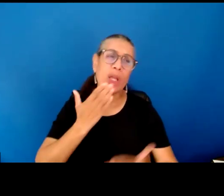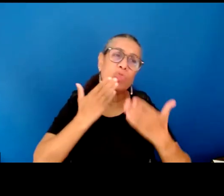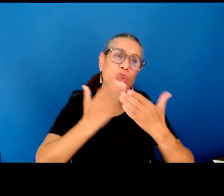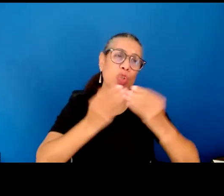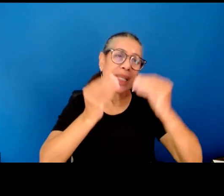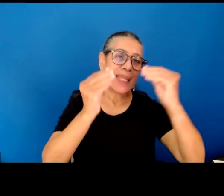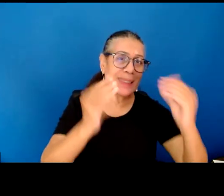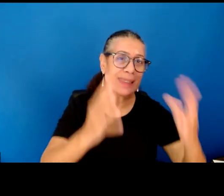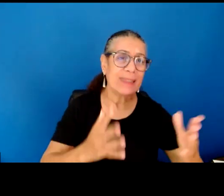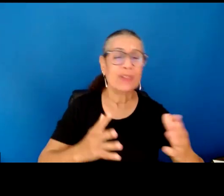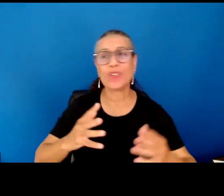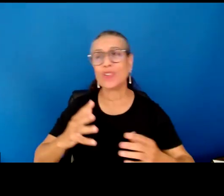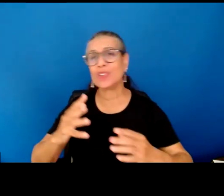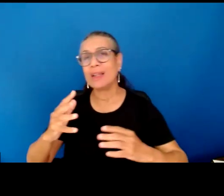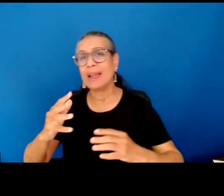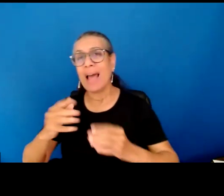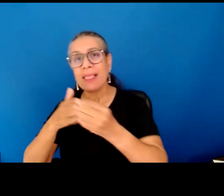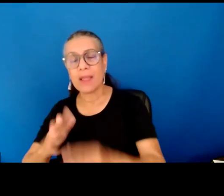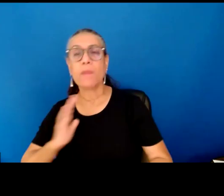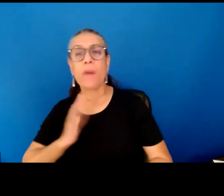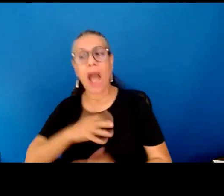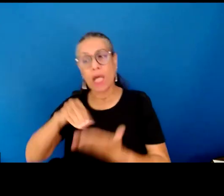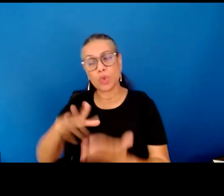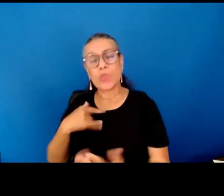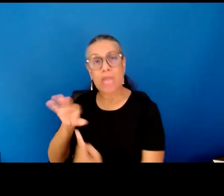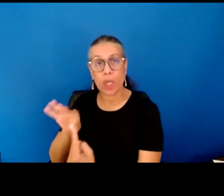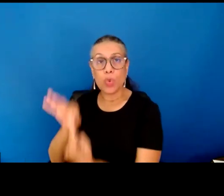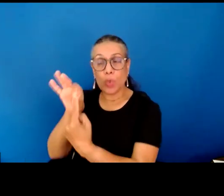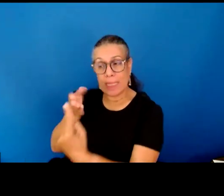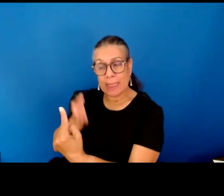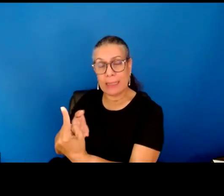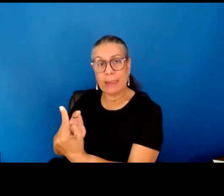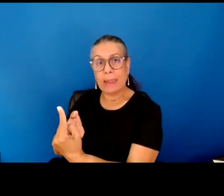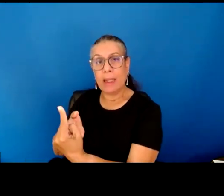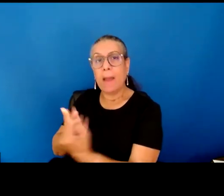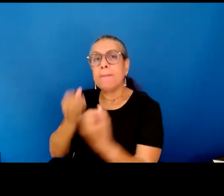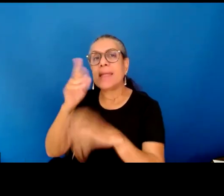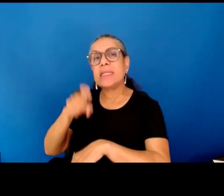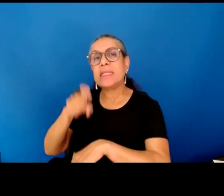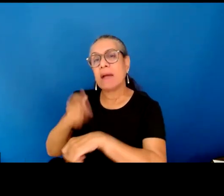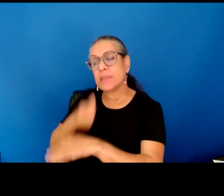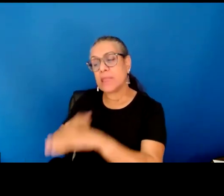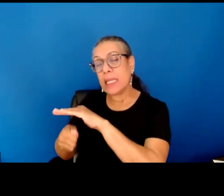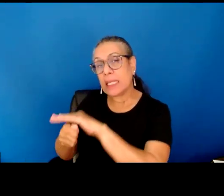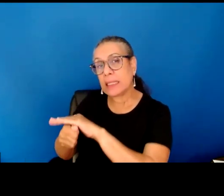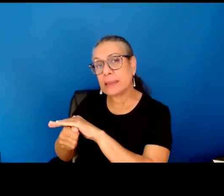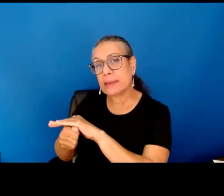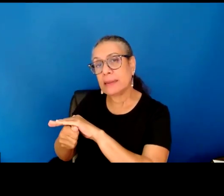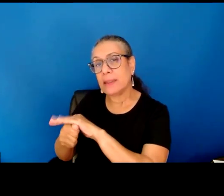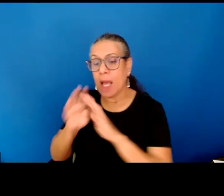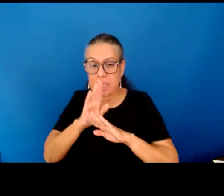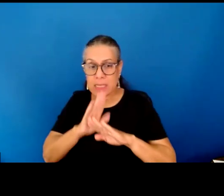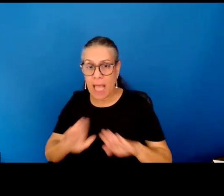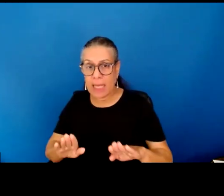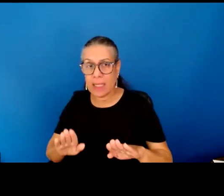the truth is our students are unique in that they are often hidden, silent, or frankly, make others